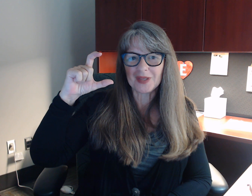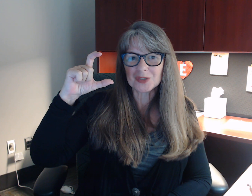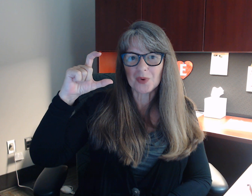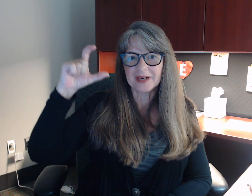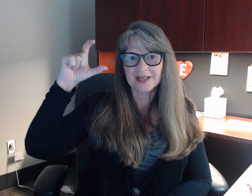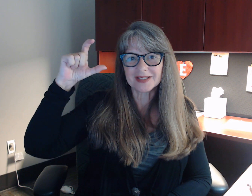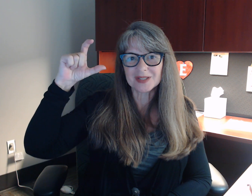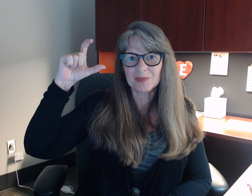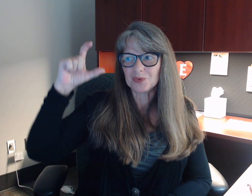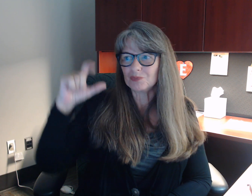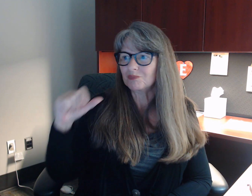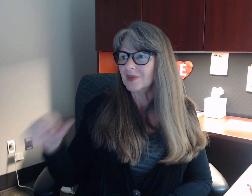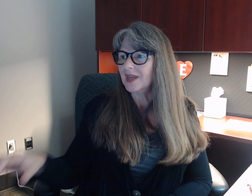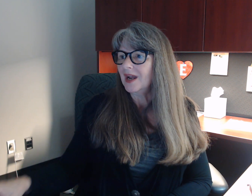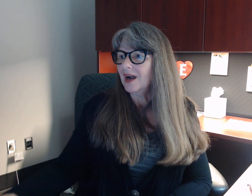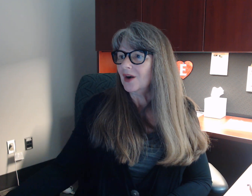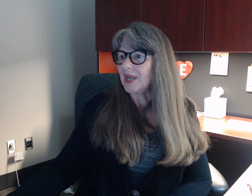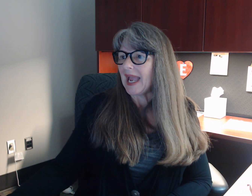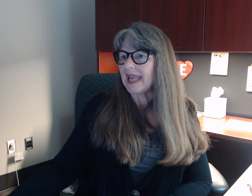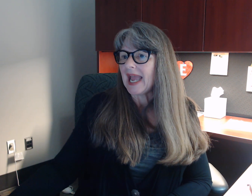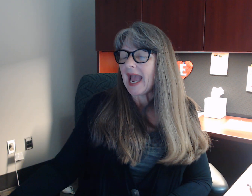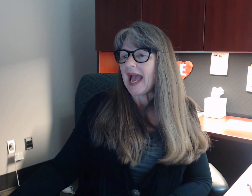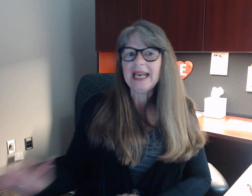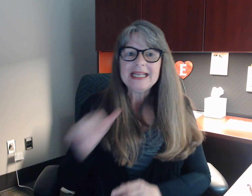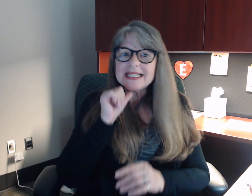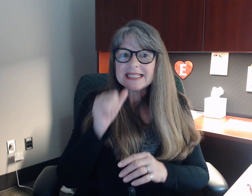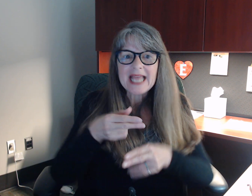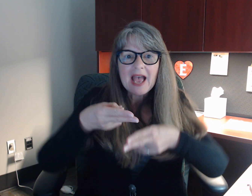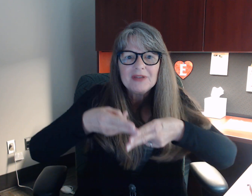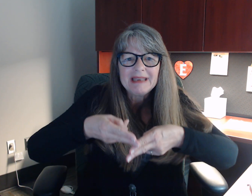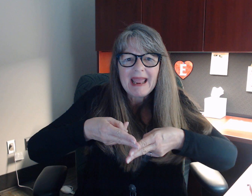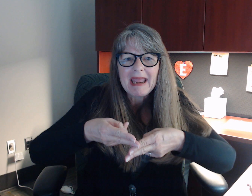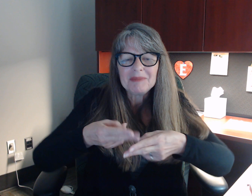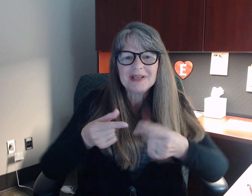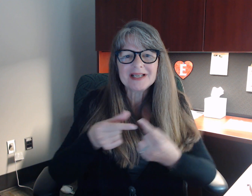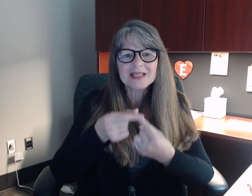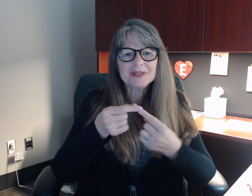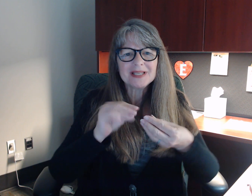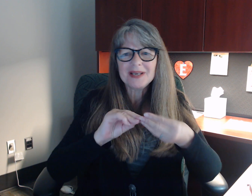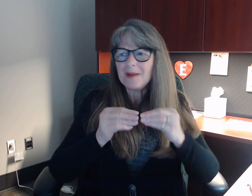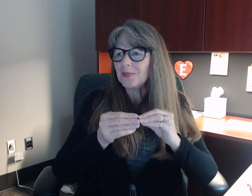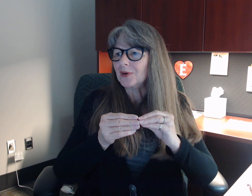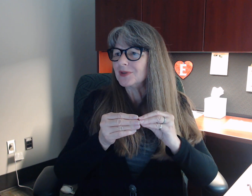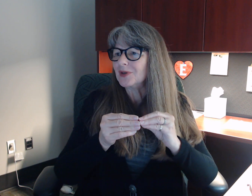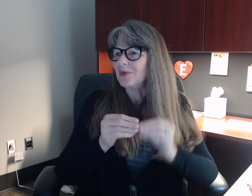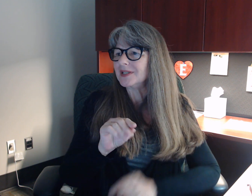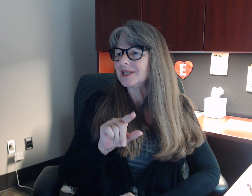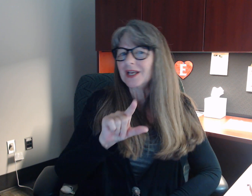why that's the moon. Okay, and it doesn't have a name except it's a number, so it's